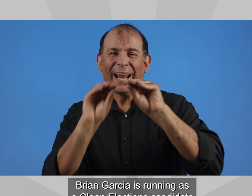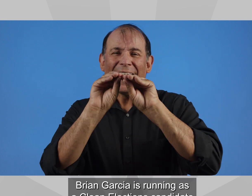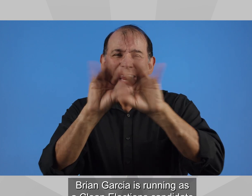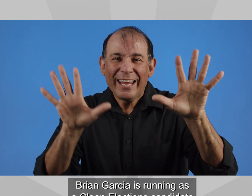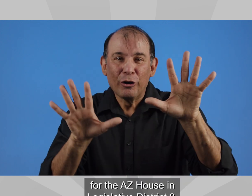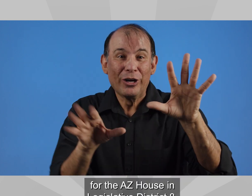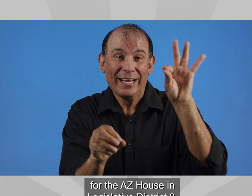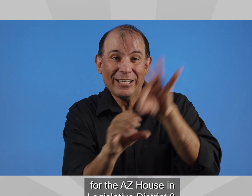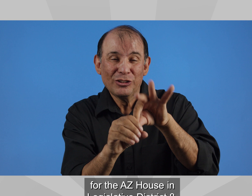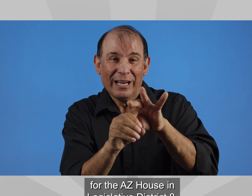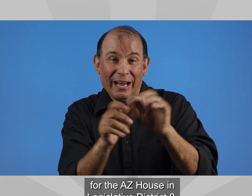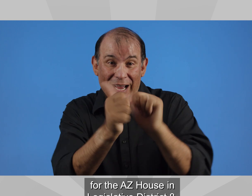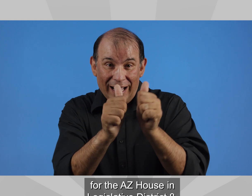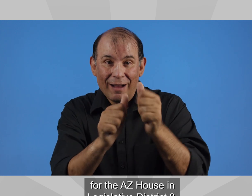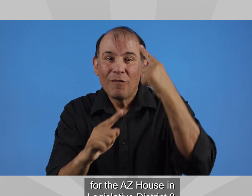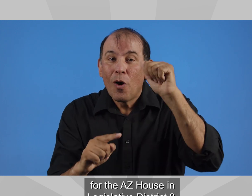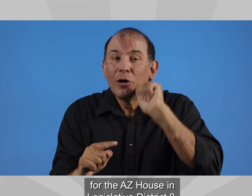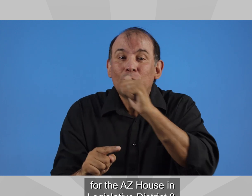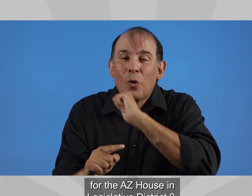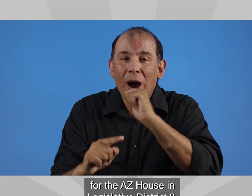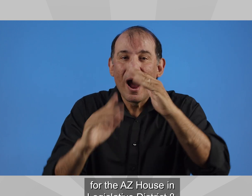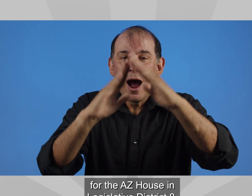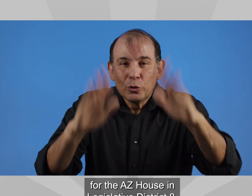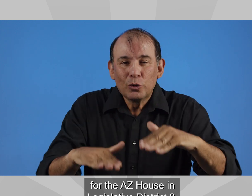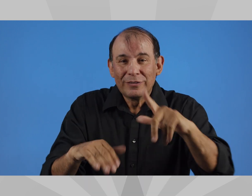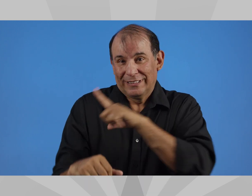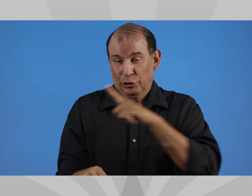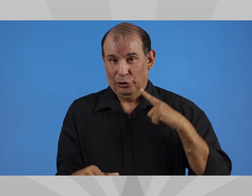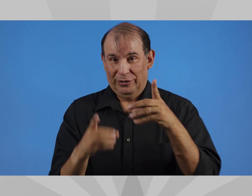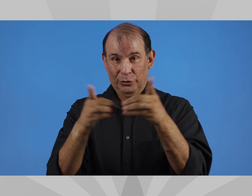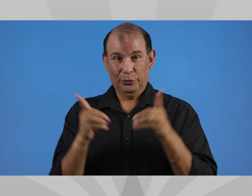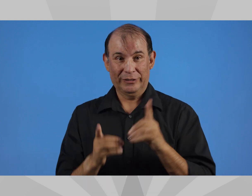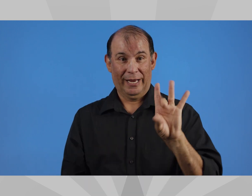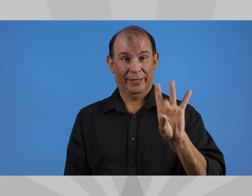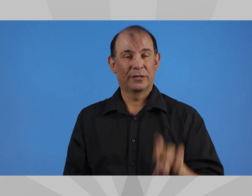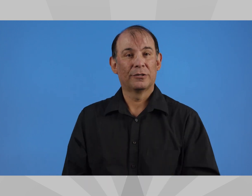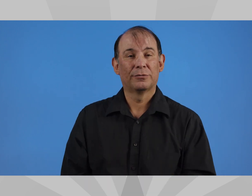elections candidate for the AZ House in Legislative District 8.